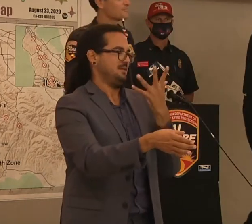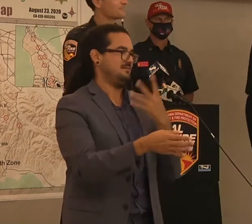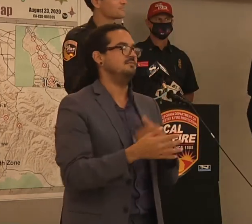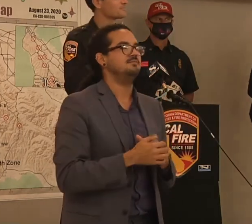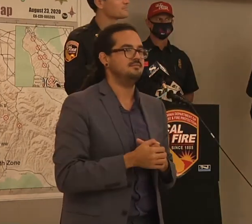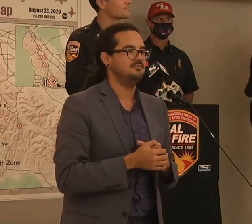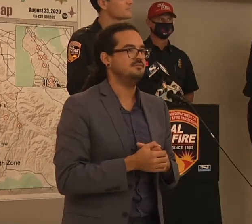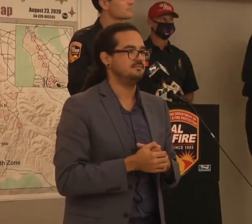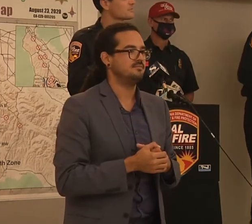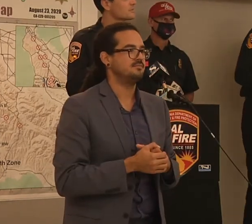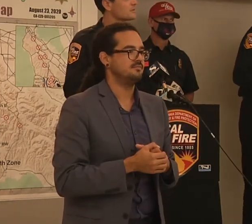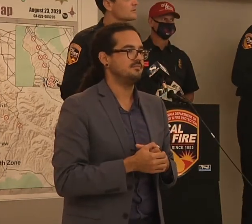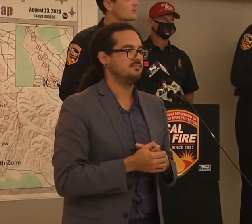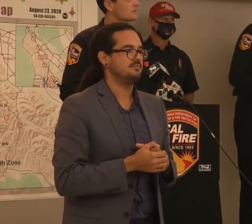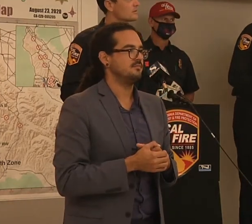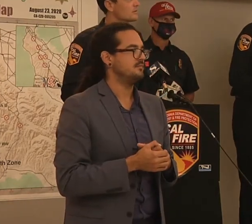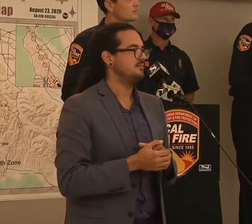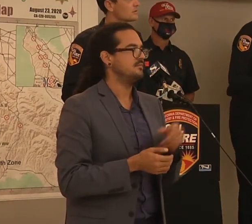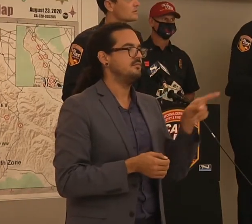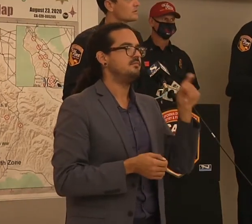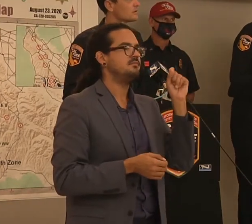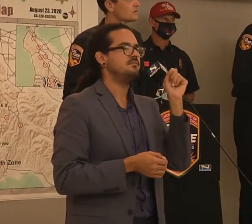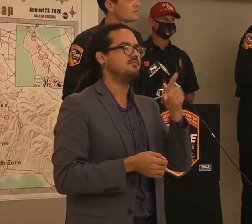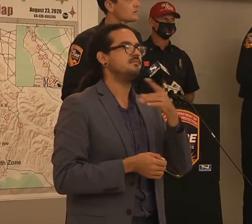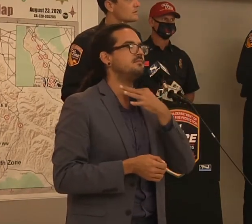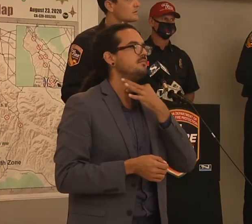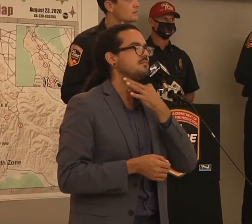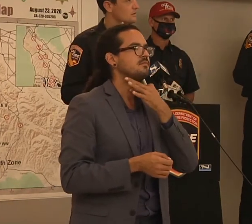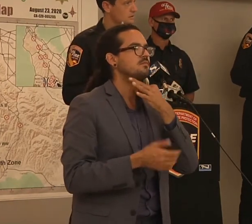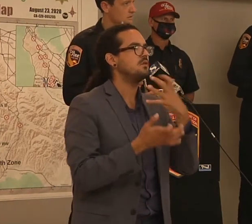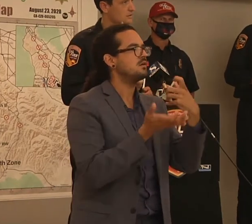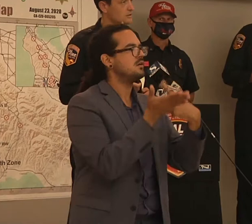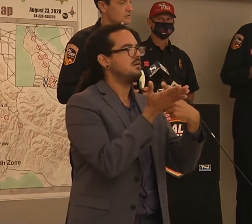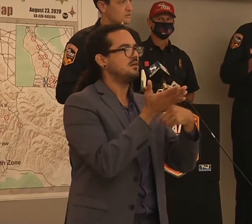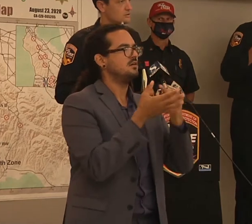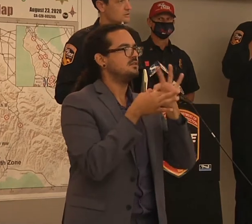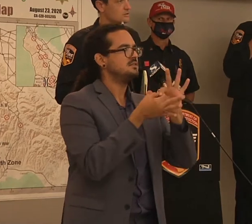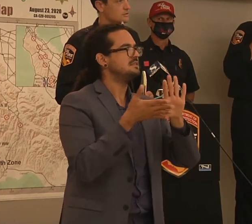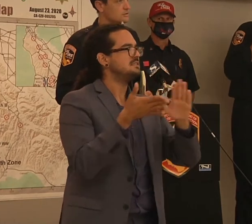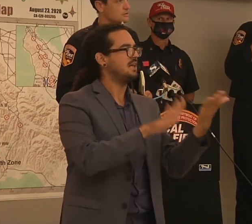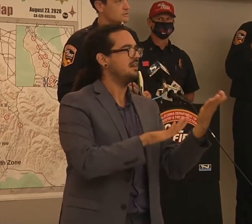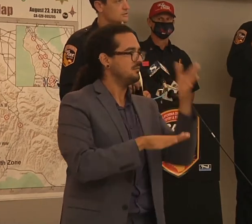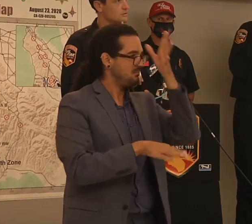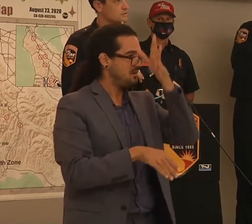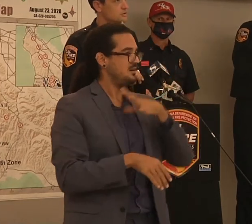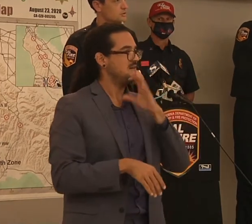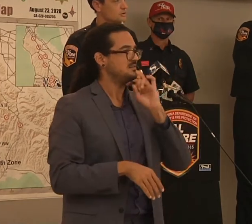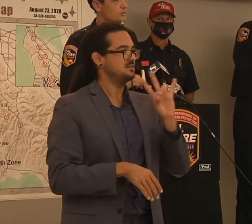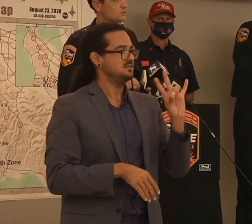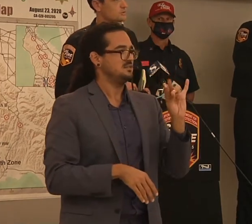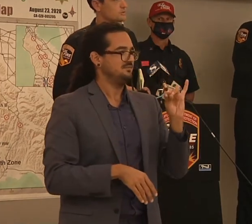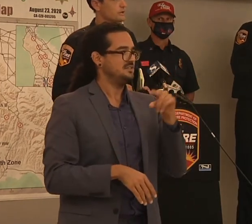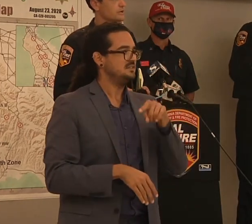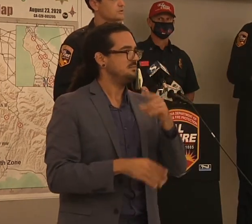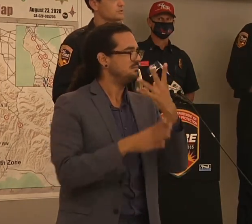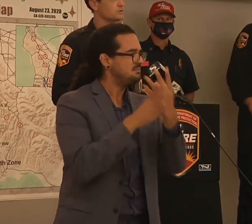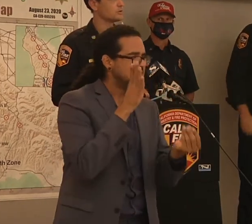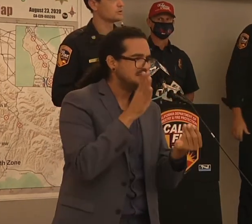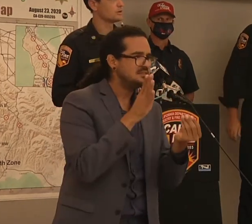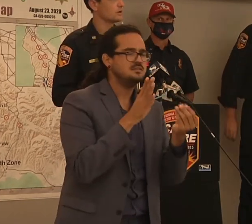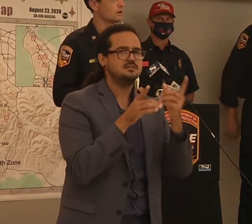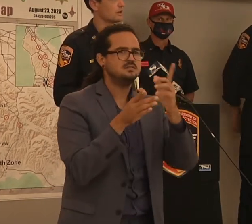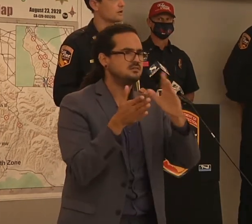Yeah. Can we get more information on the death of the 7-year-old? You said he was missing a few days ago, and now he's... Sure. The question was related